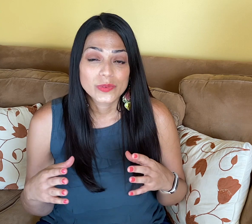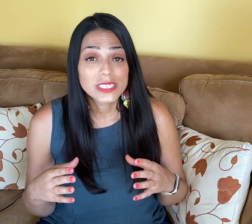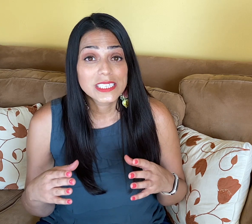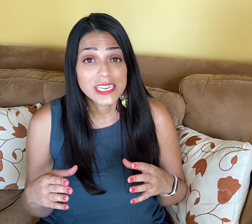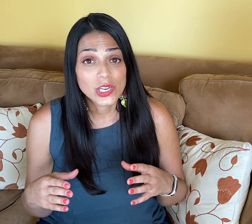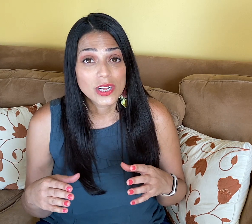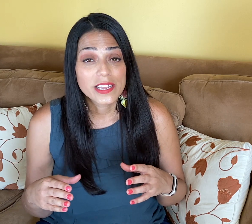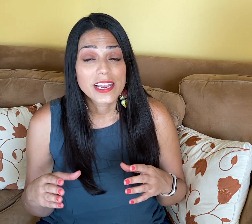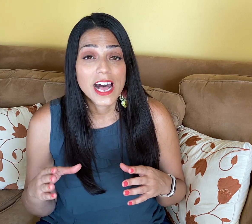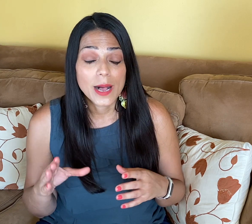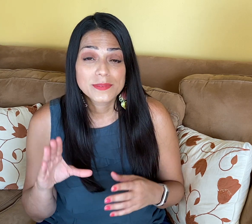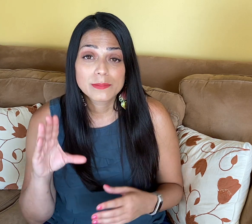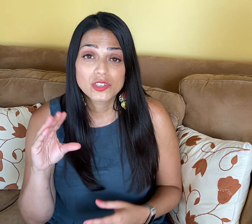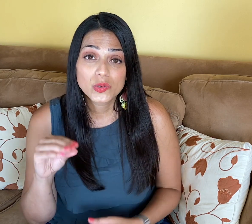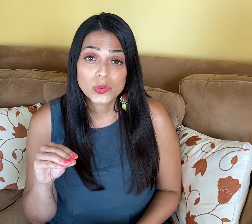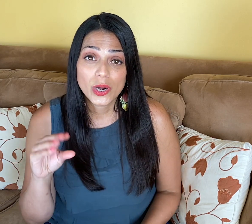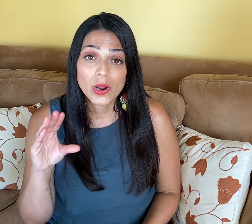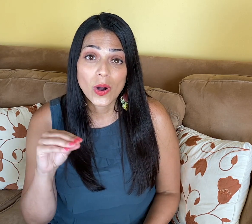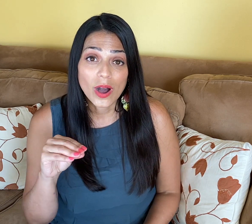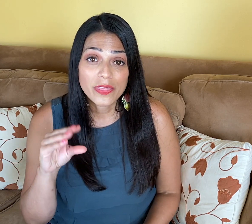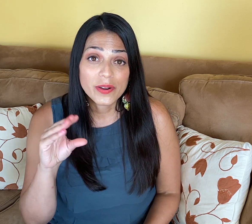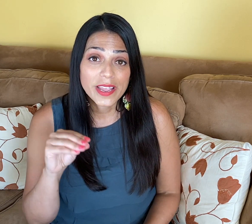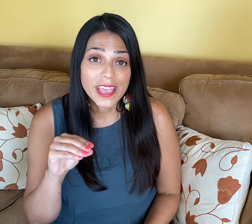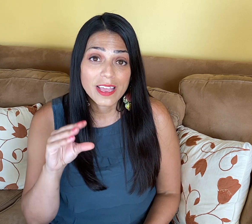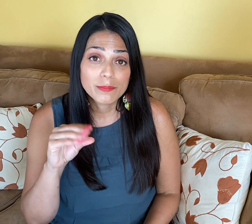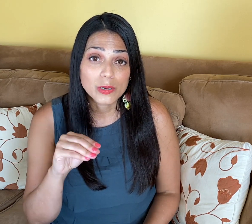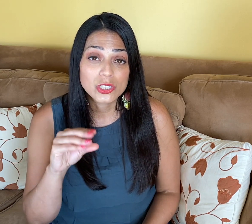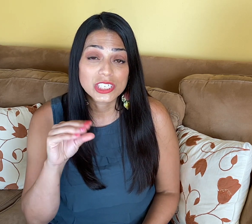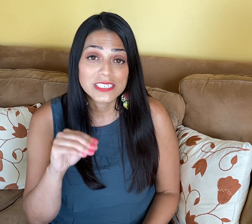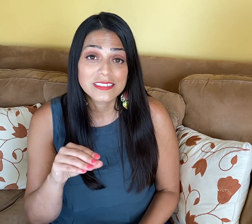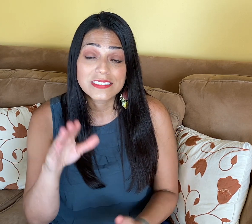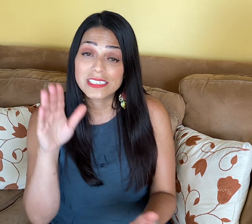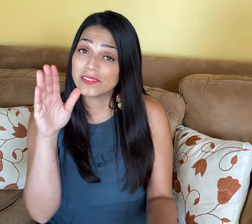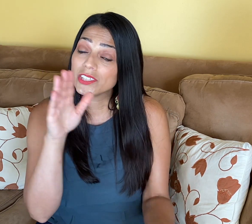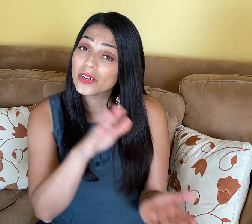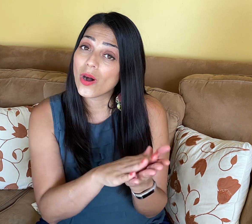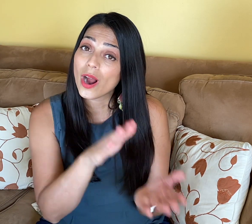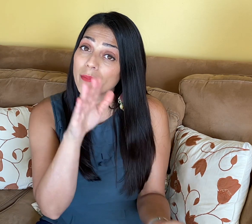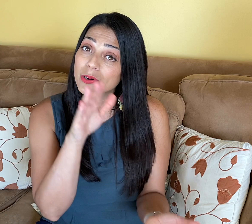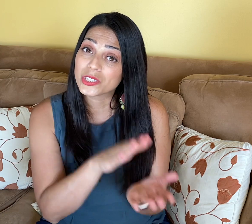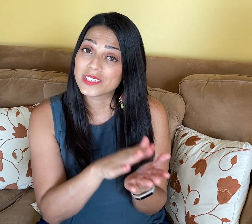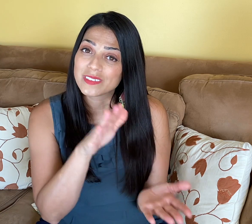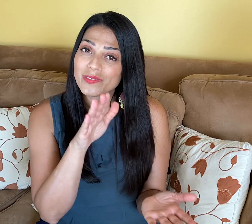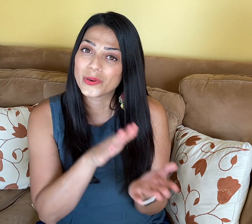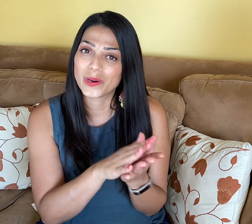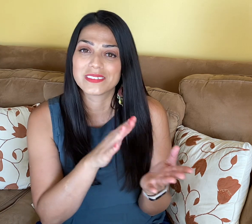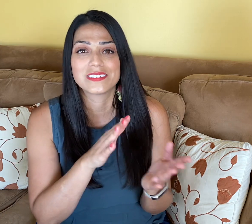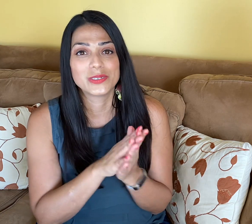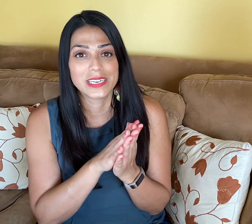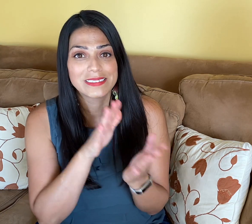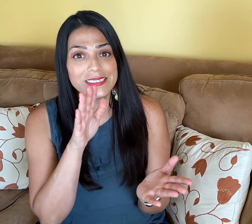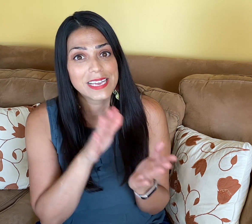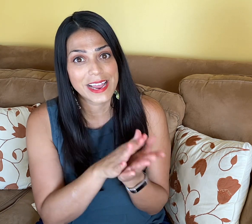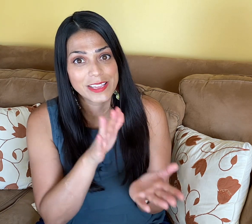really little. It helps them to work on their hand motions, even their arm motions, of course, as you get to the daddy